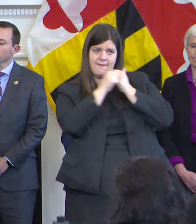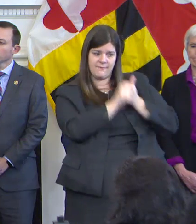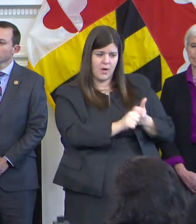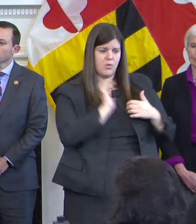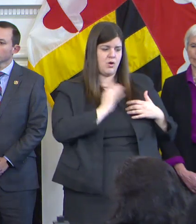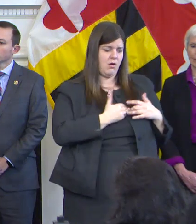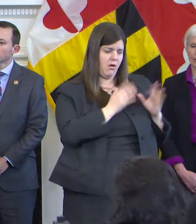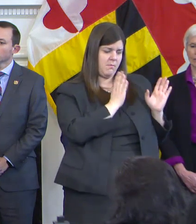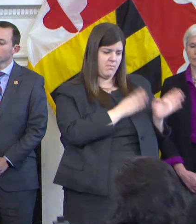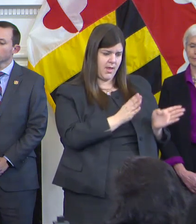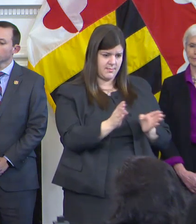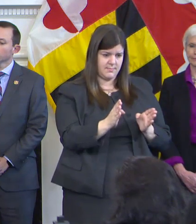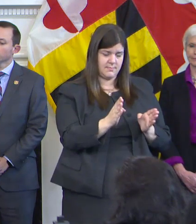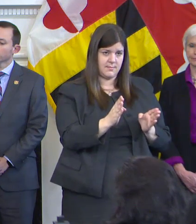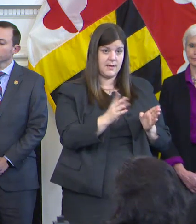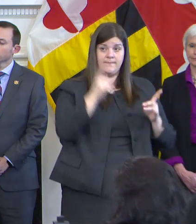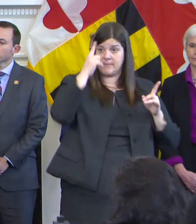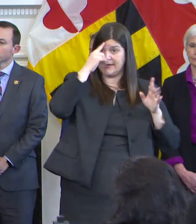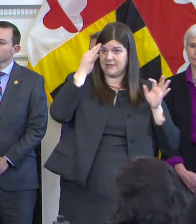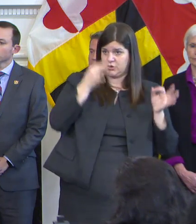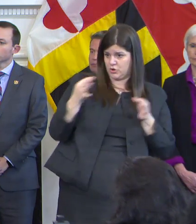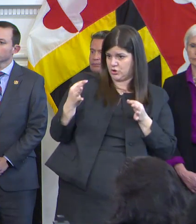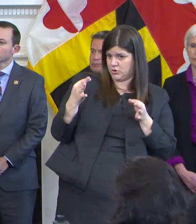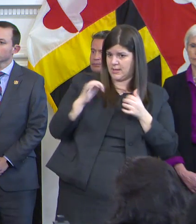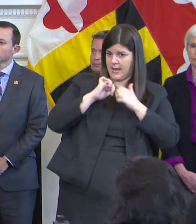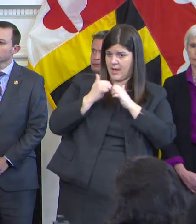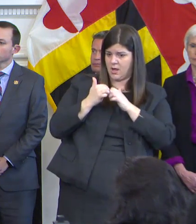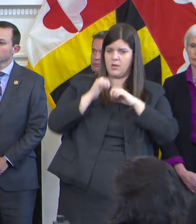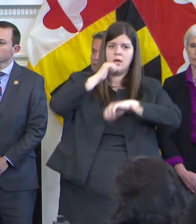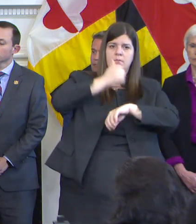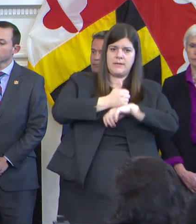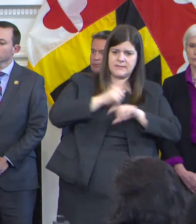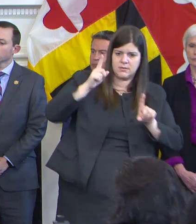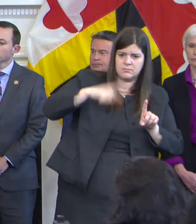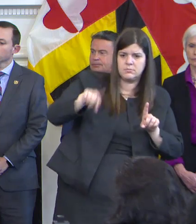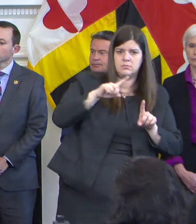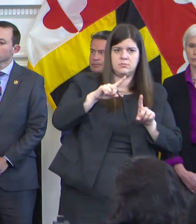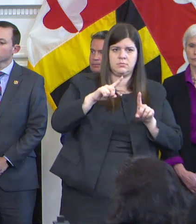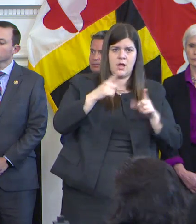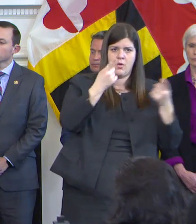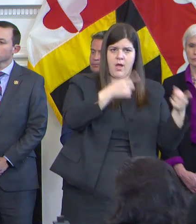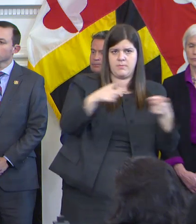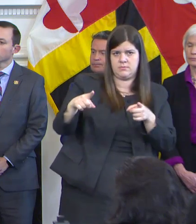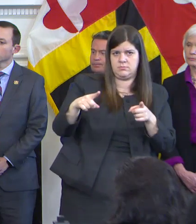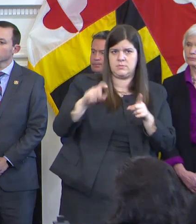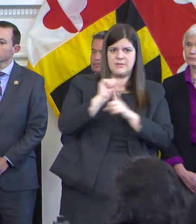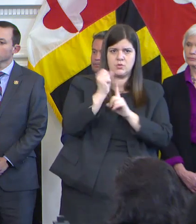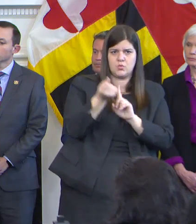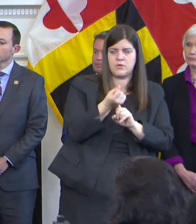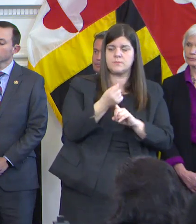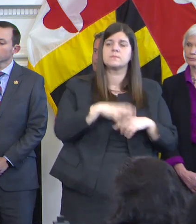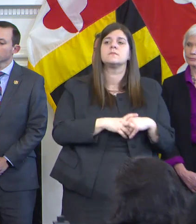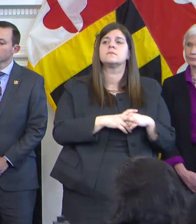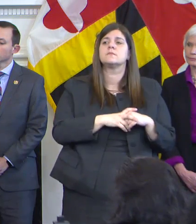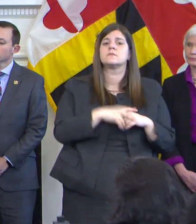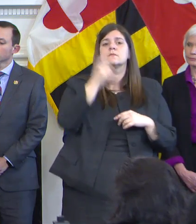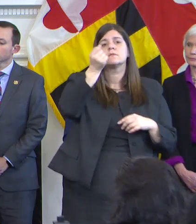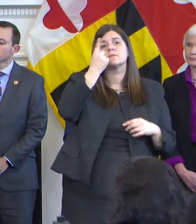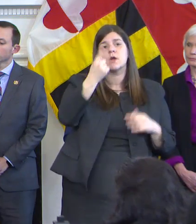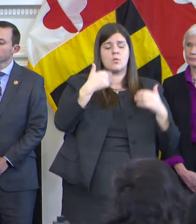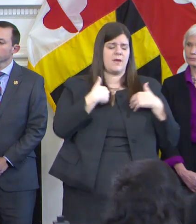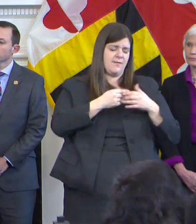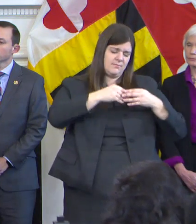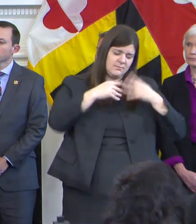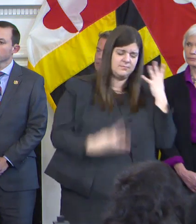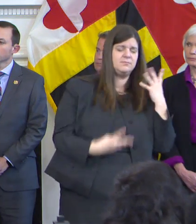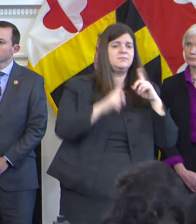on the facts on the ground. In order to make those decisions and to leverage all of the state's resources and